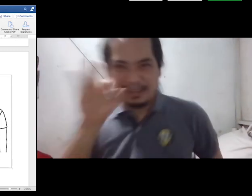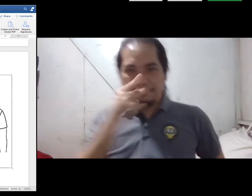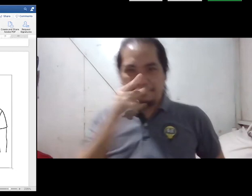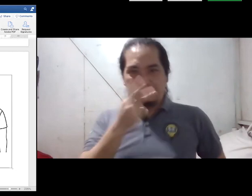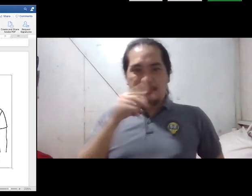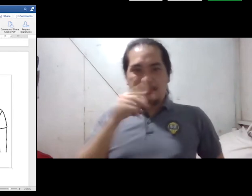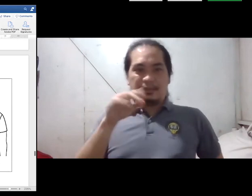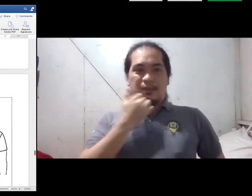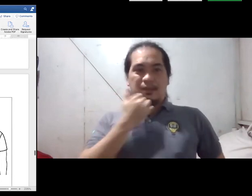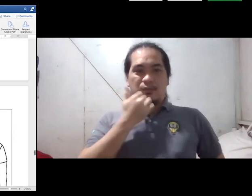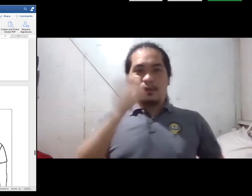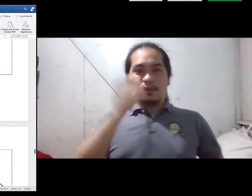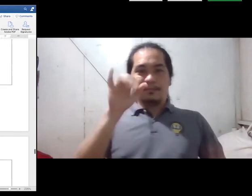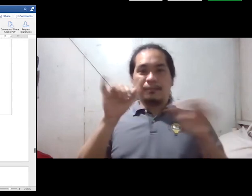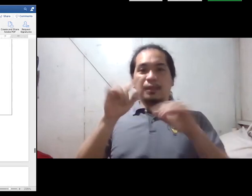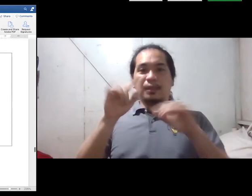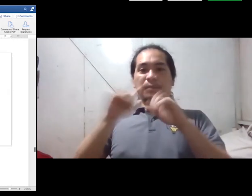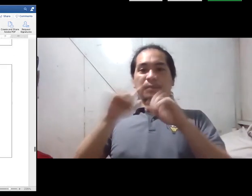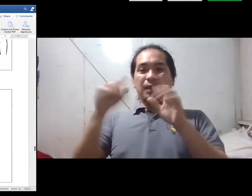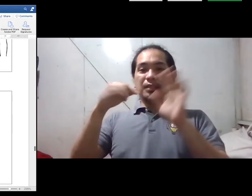in number 9.